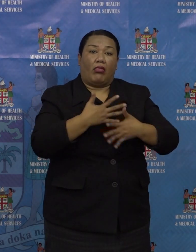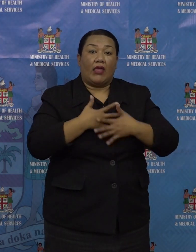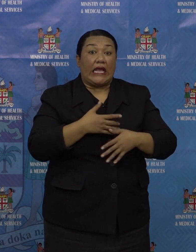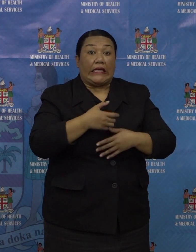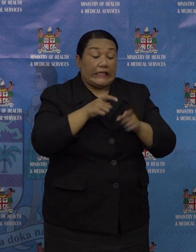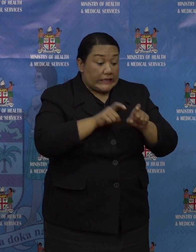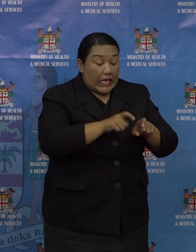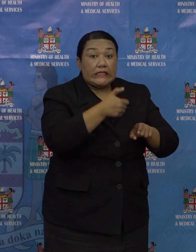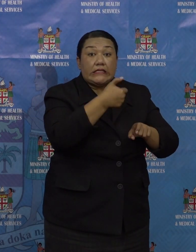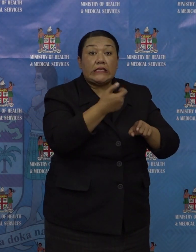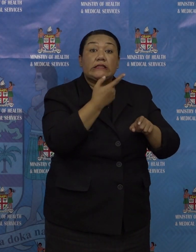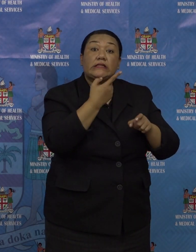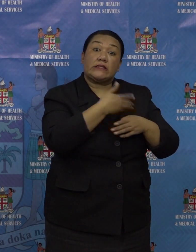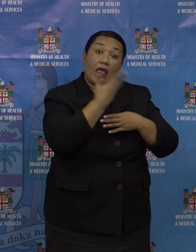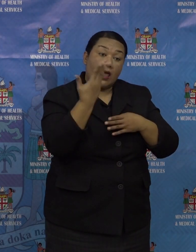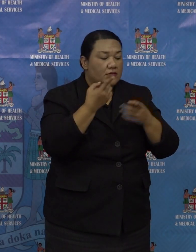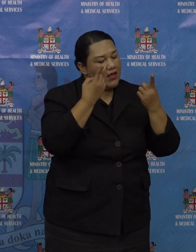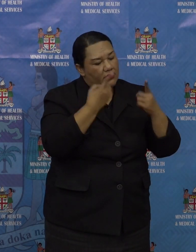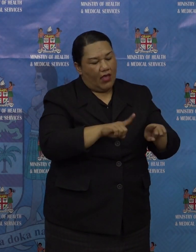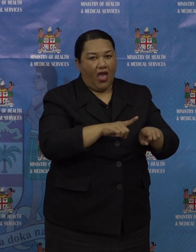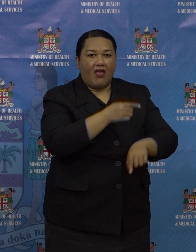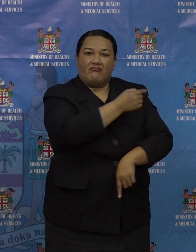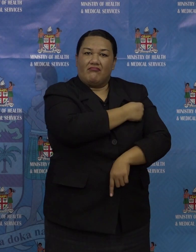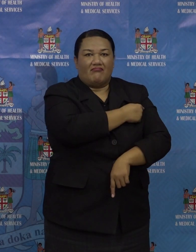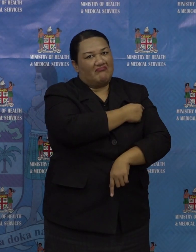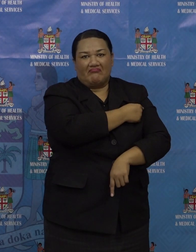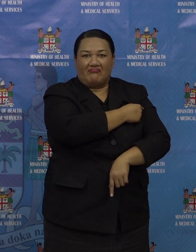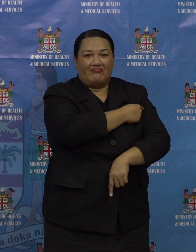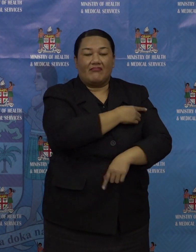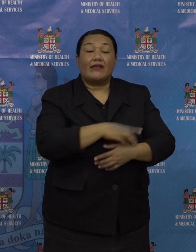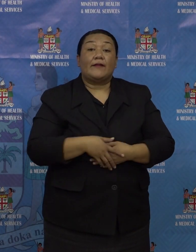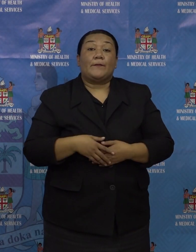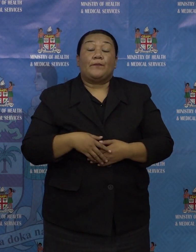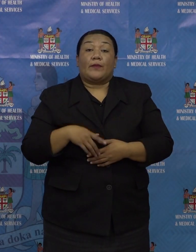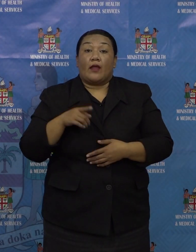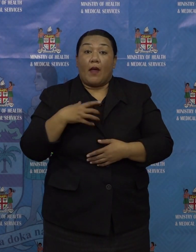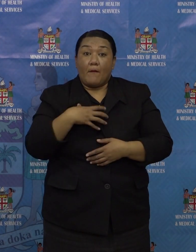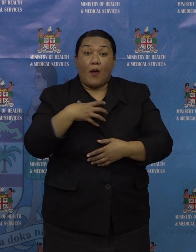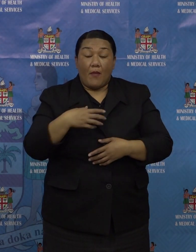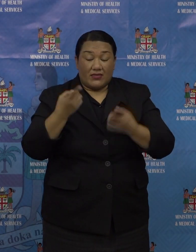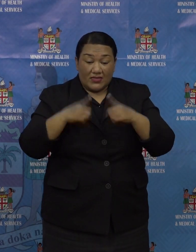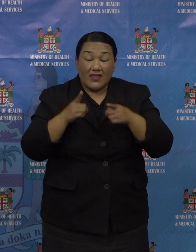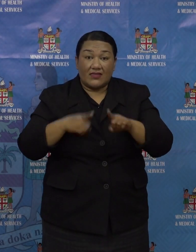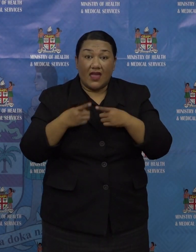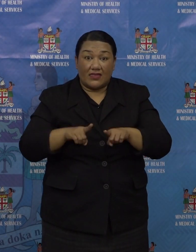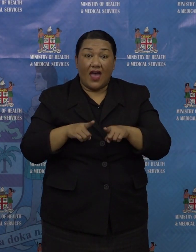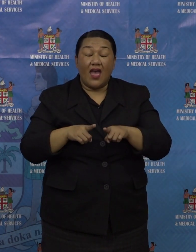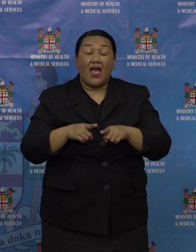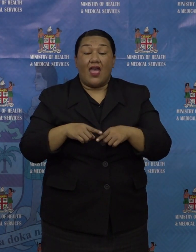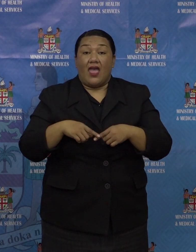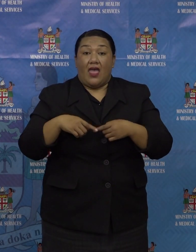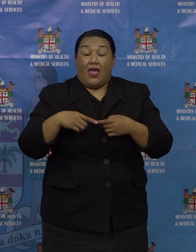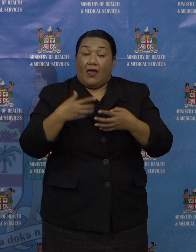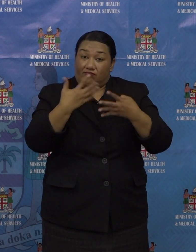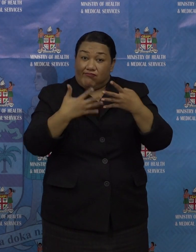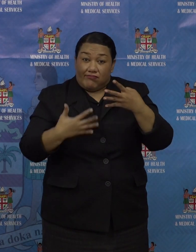after admission. He was not vaccinated. There have been 6 more deaths of COVID-19 positive patients. However, these deaths have